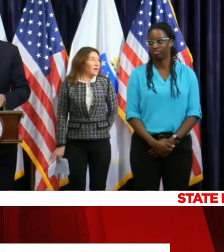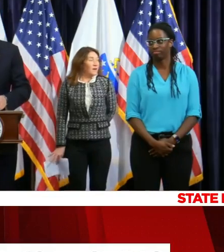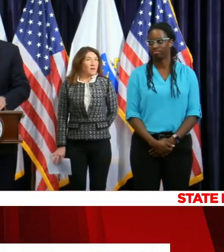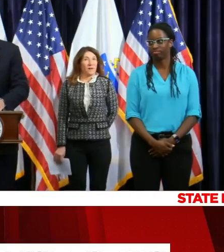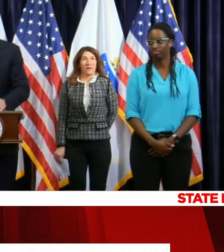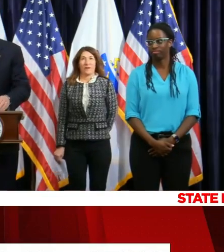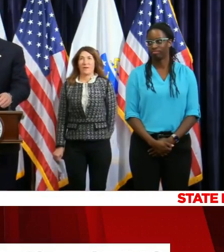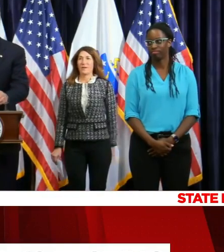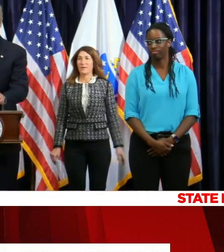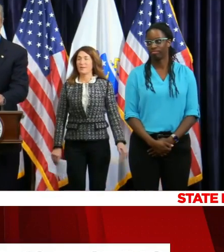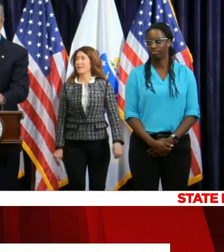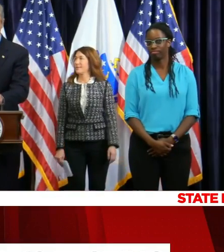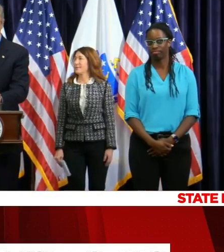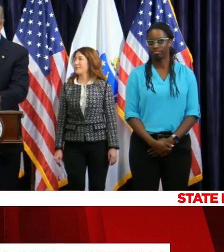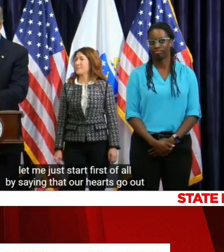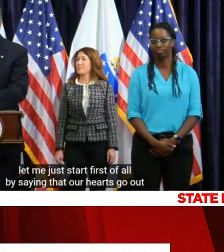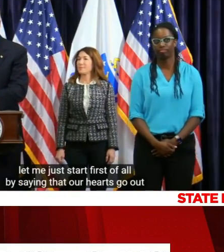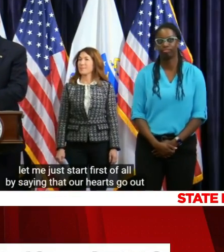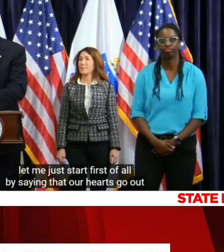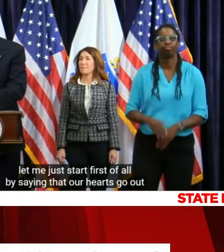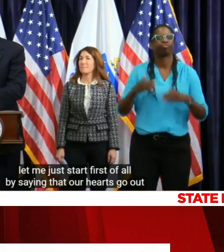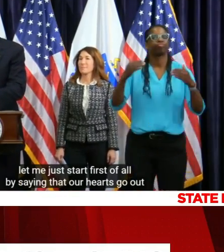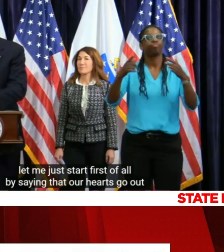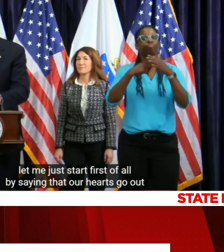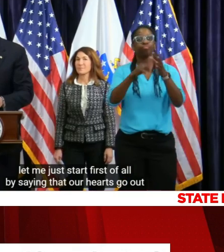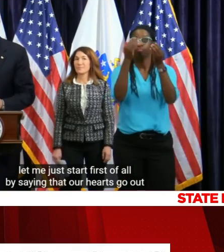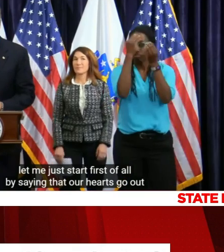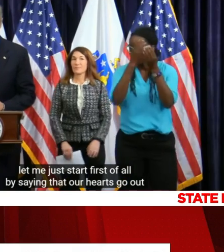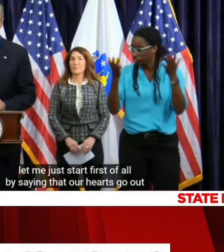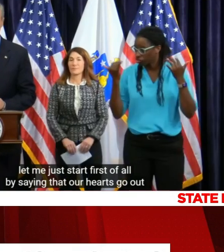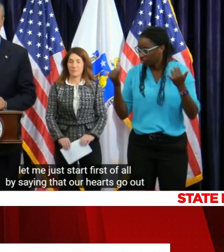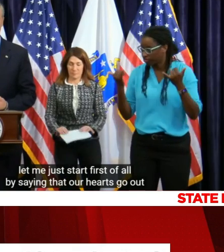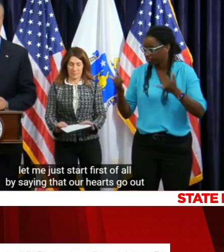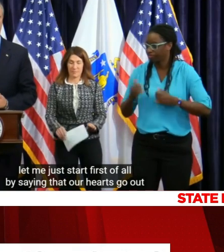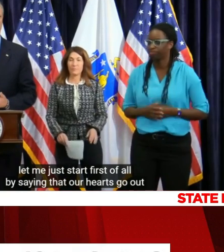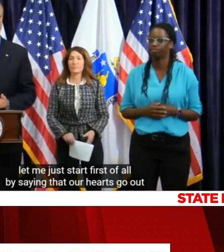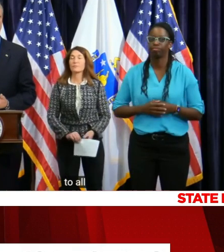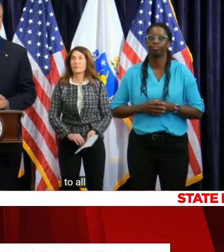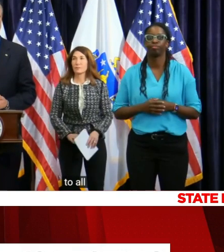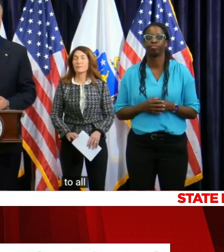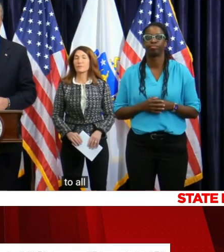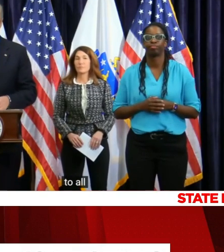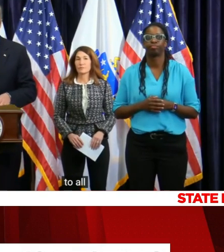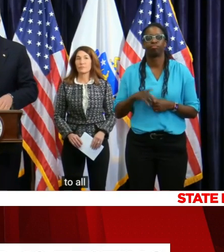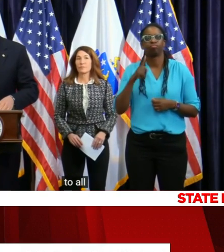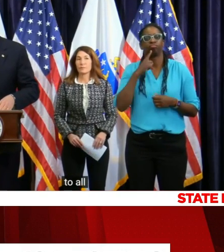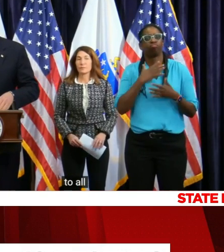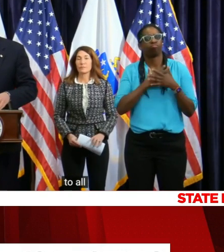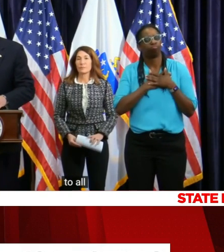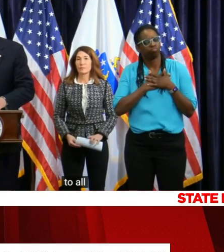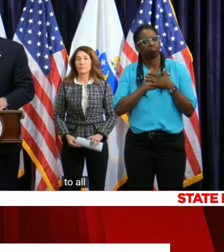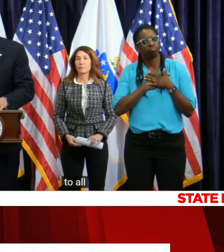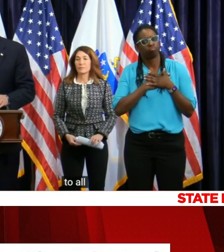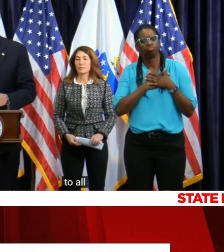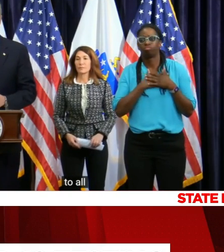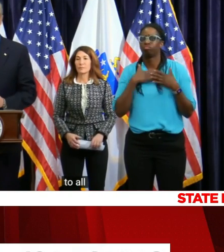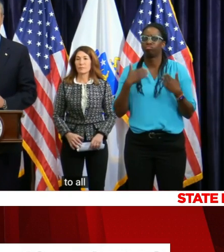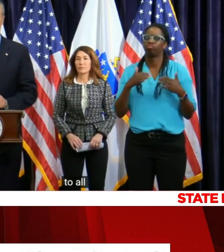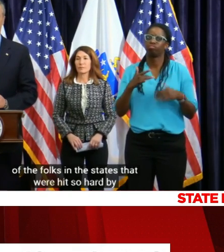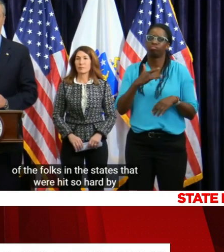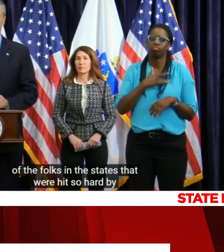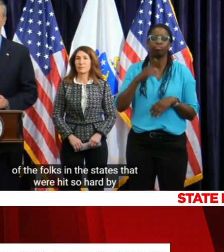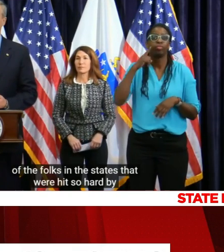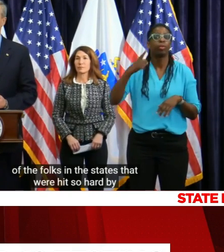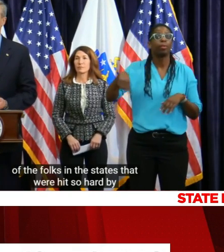we interrupt your regularly scheduled programming as Governor Charlie Baker is providing an update on COVID-19 testing in the Commonwealth. His